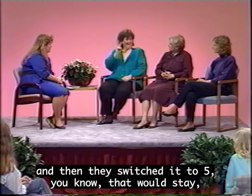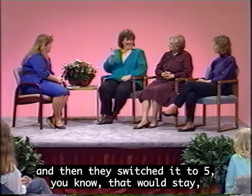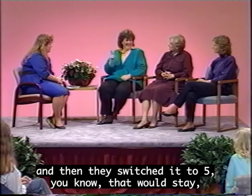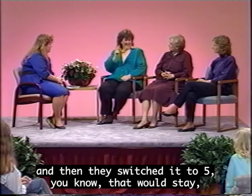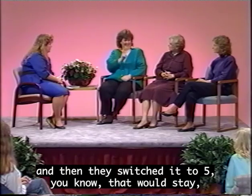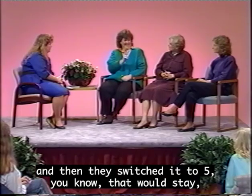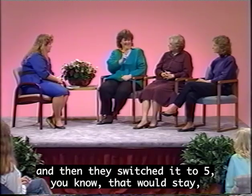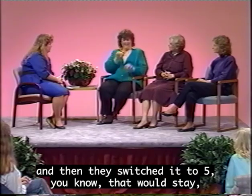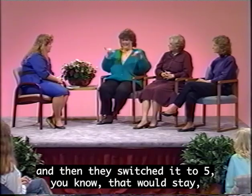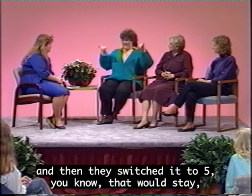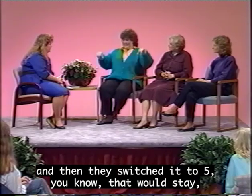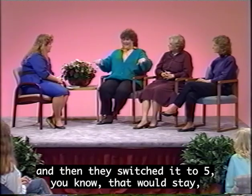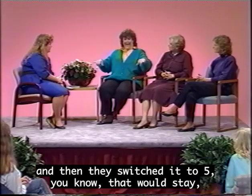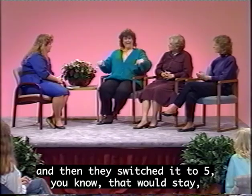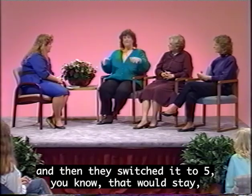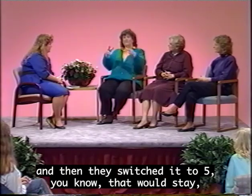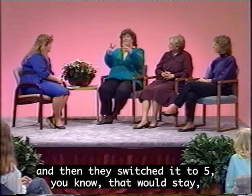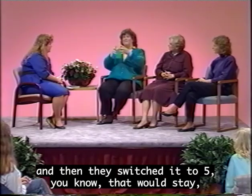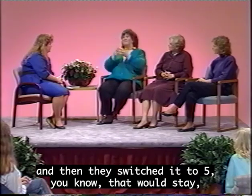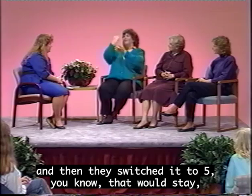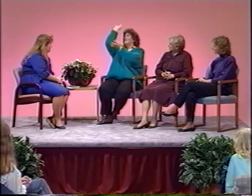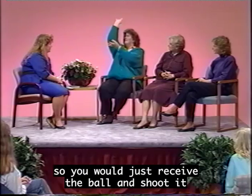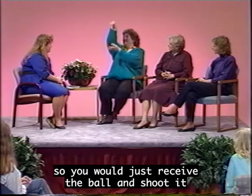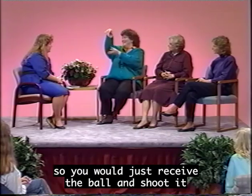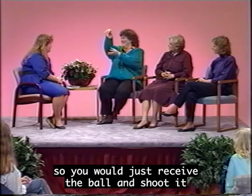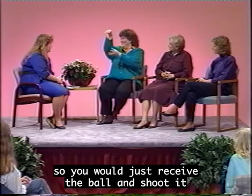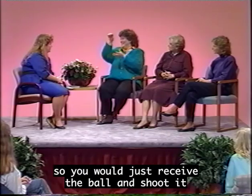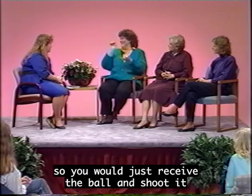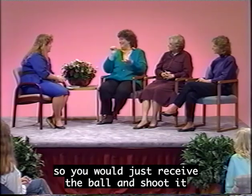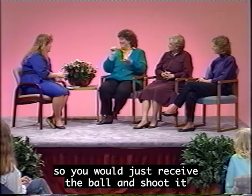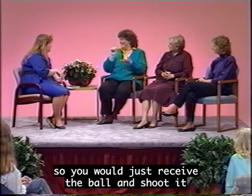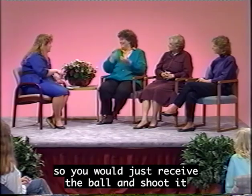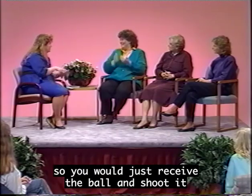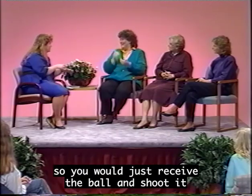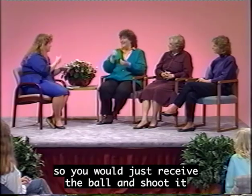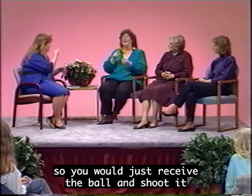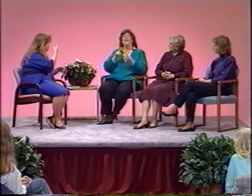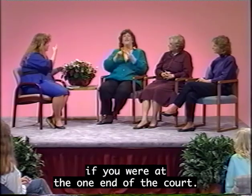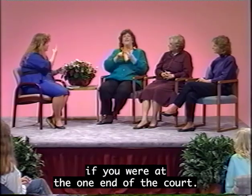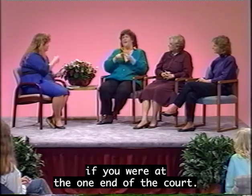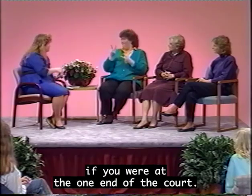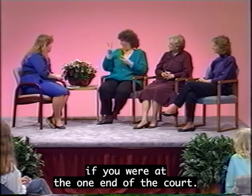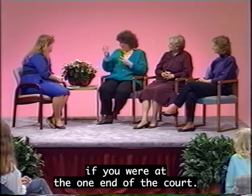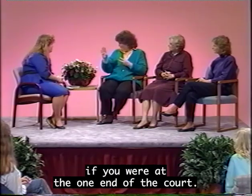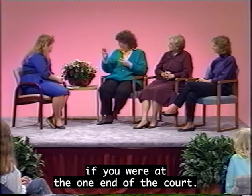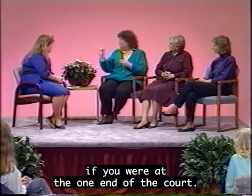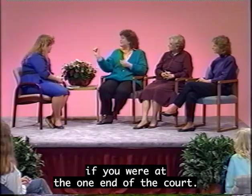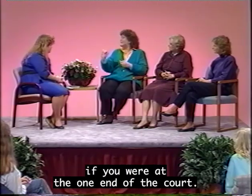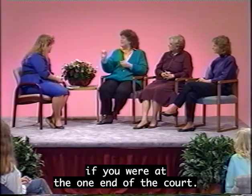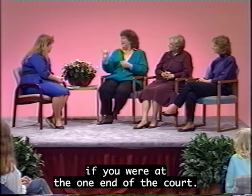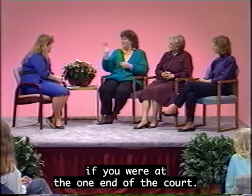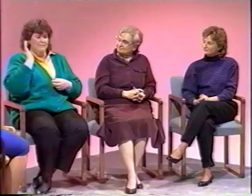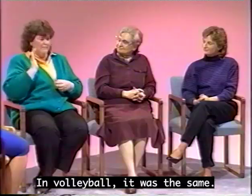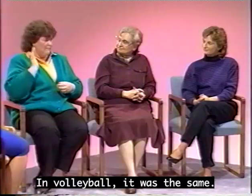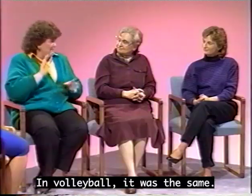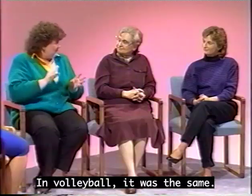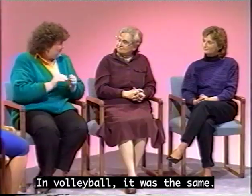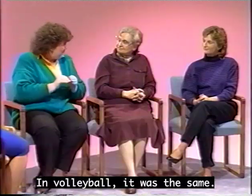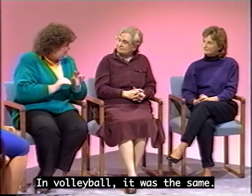5, that would stay. So you would just receive the ball and shoot it if you were at the one end of the court. In volleyball, it was the